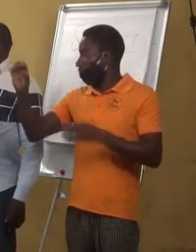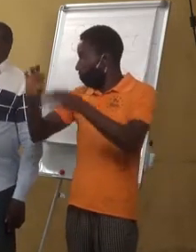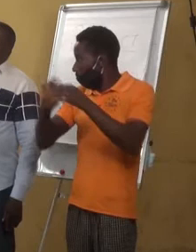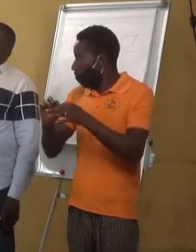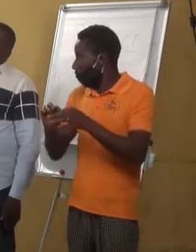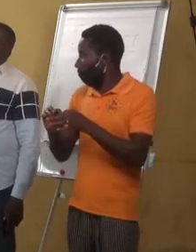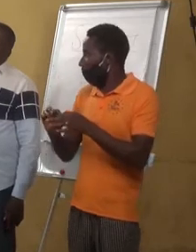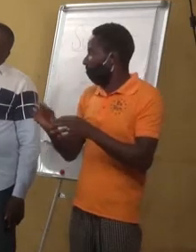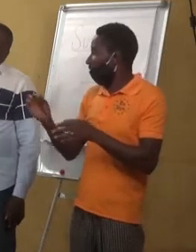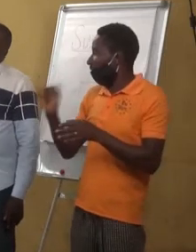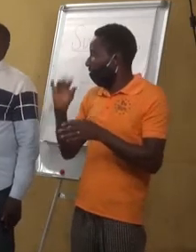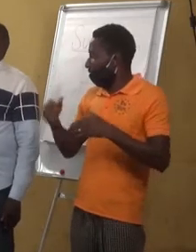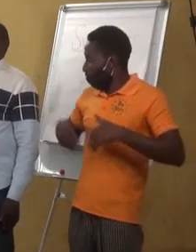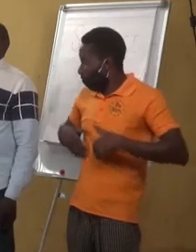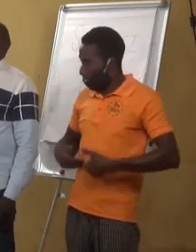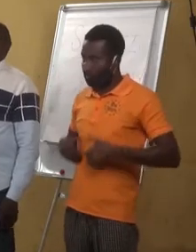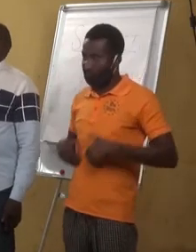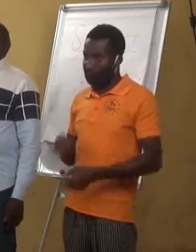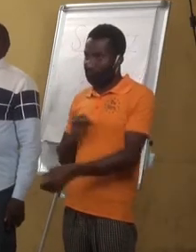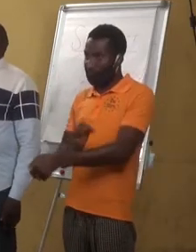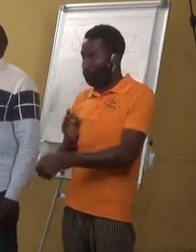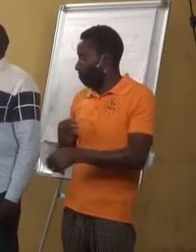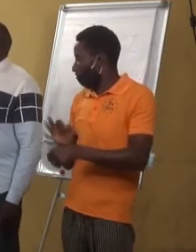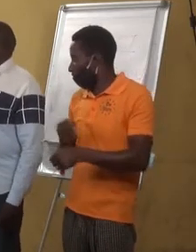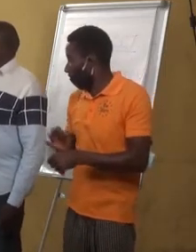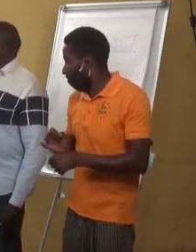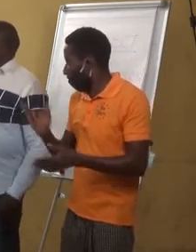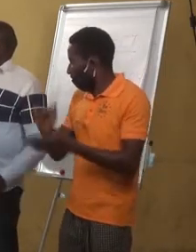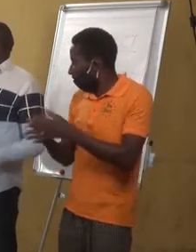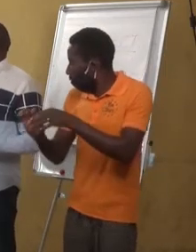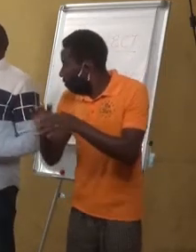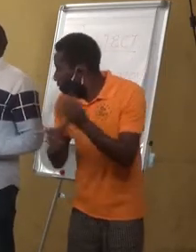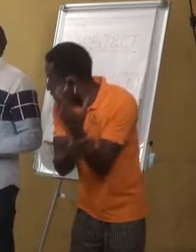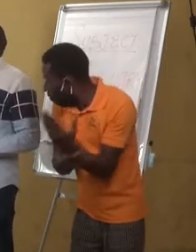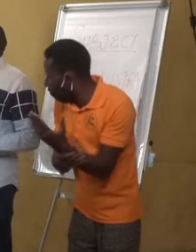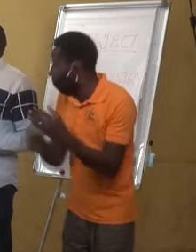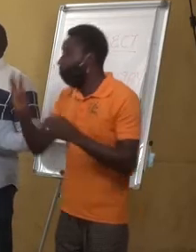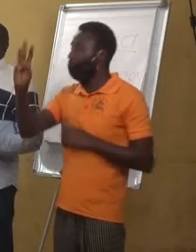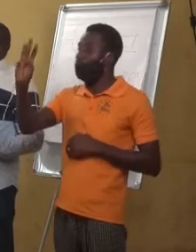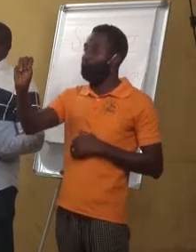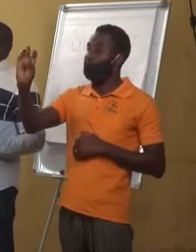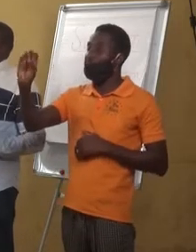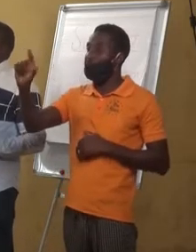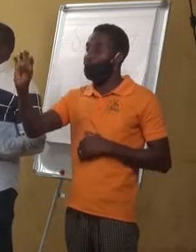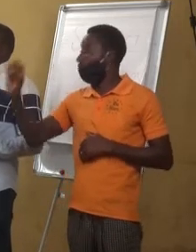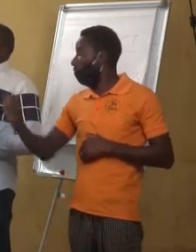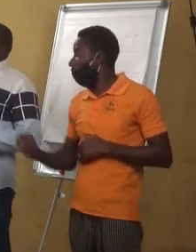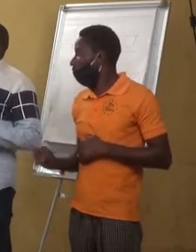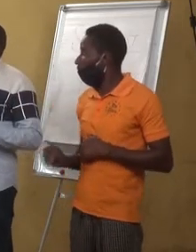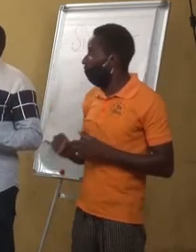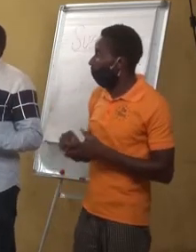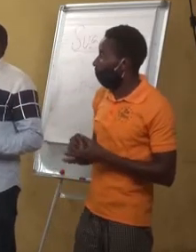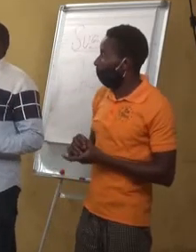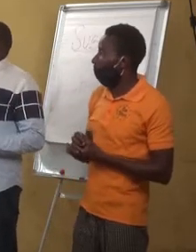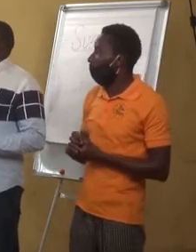van der Waals forces of attraction. Having discussed that, we are going to pick them one after the other, and